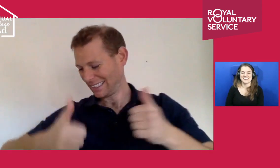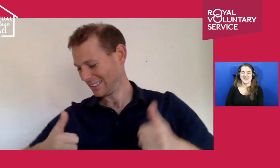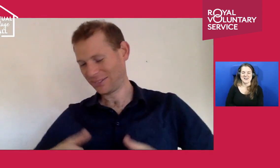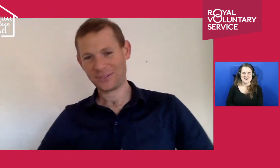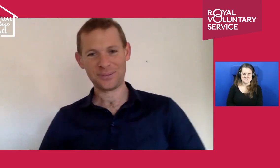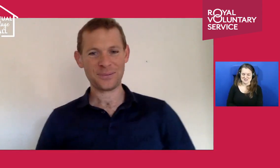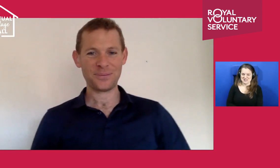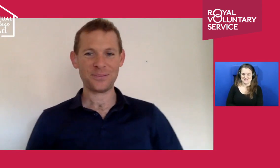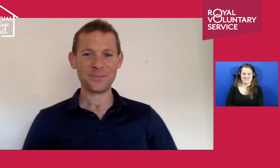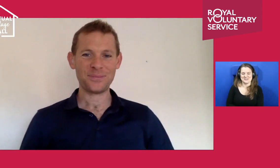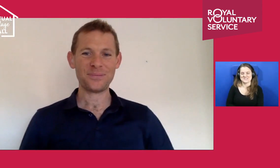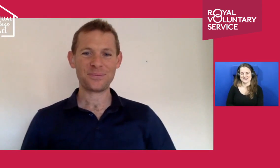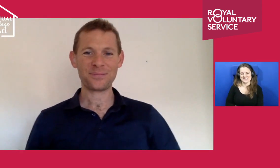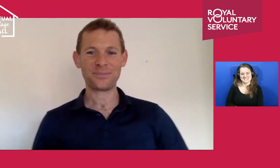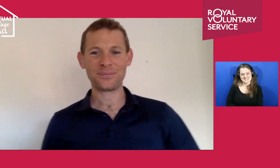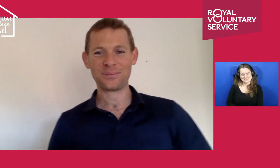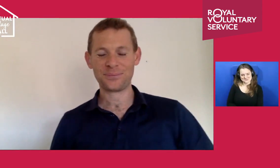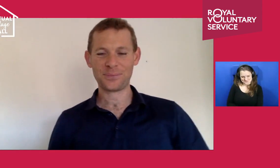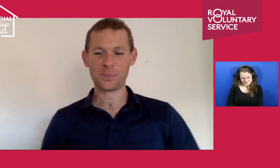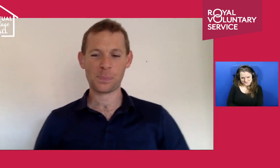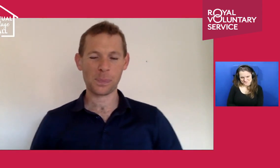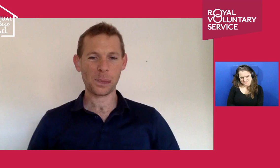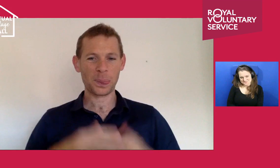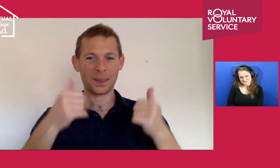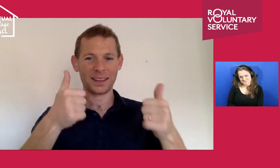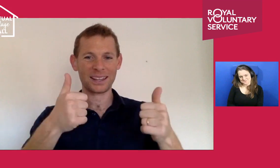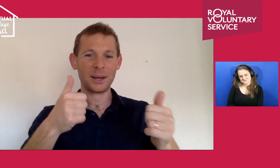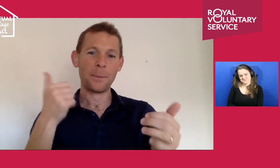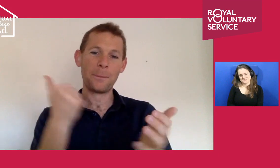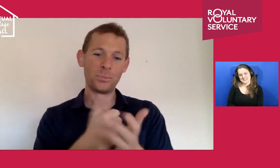Well done, everyone. That was great.